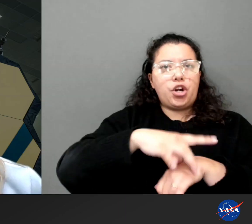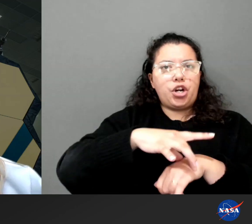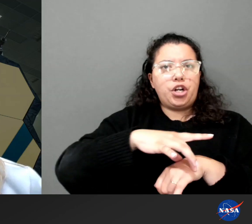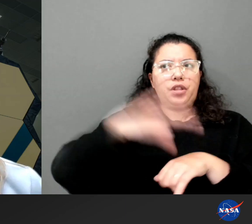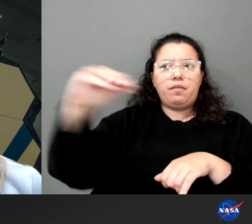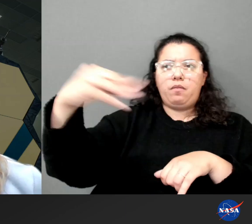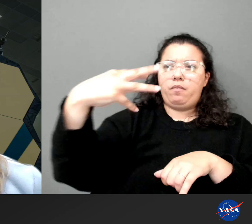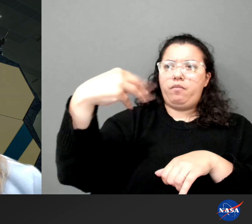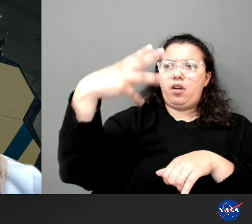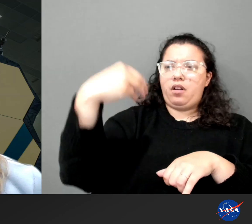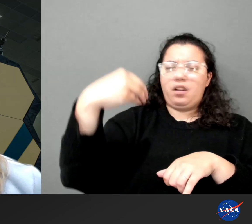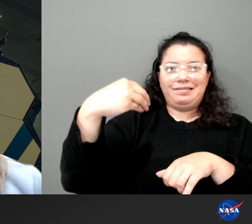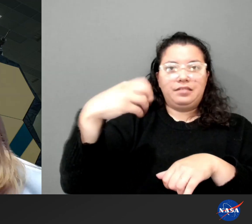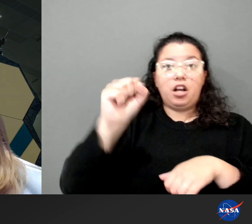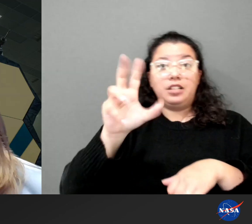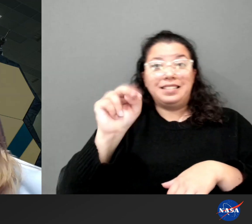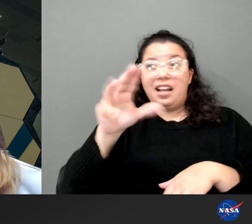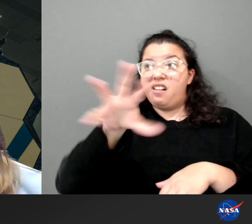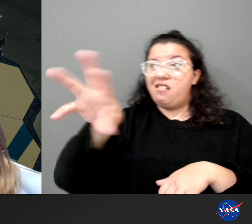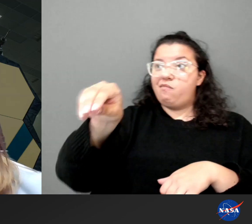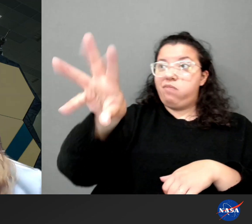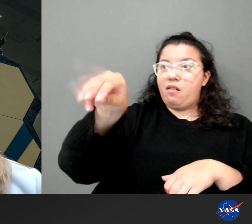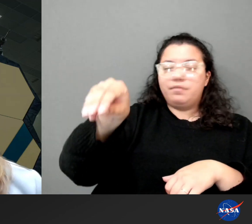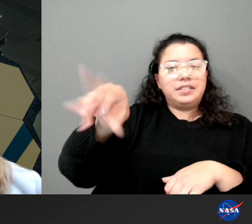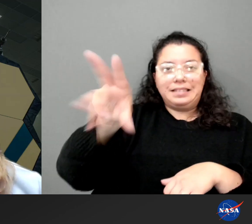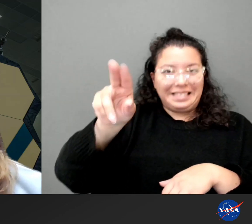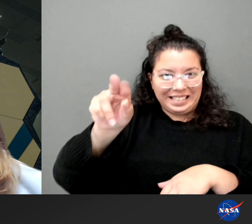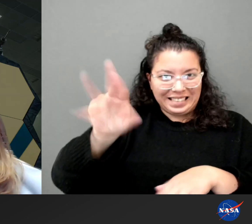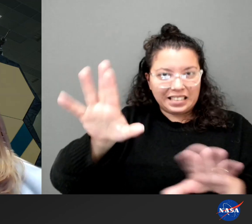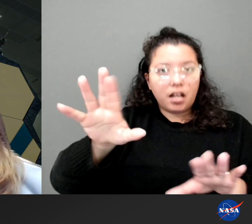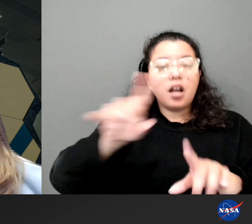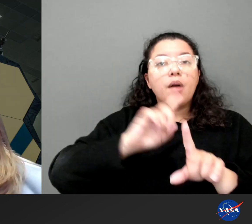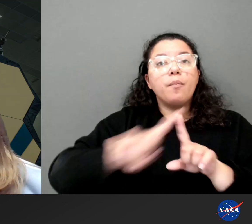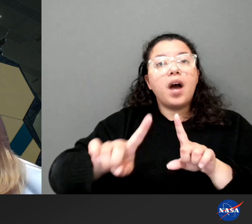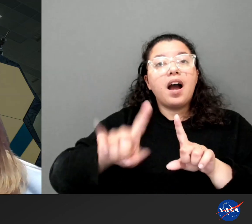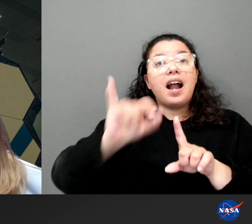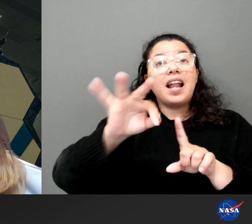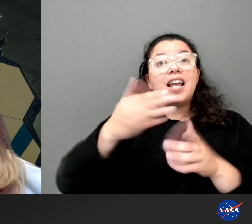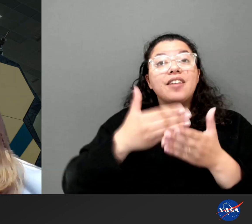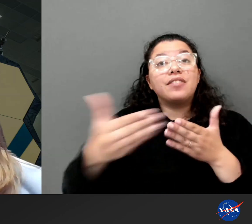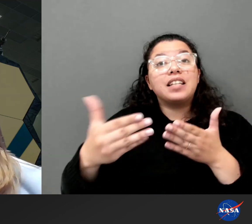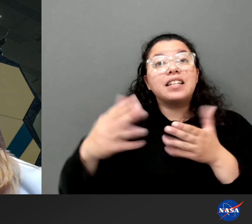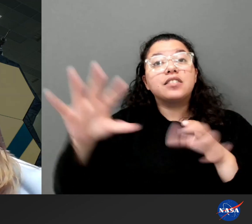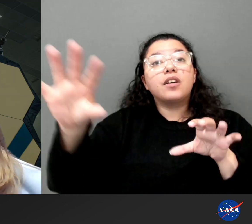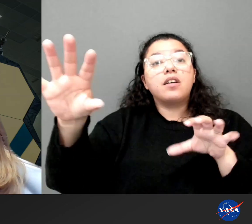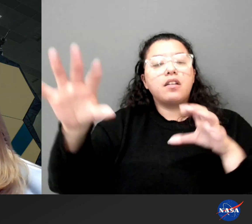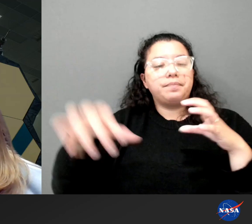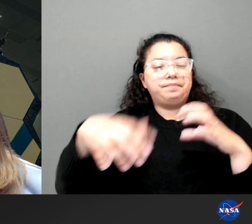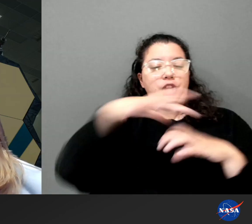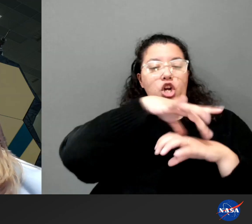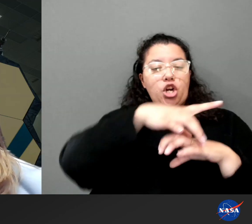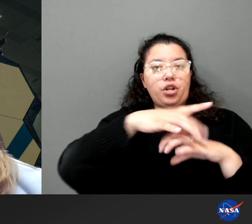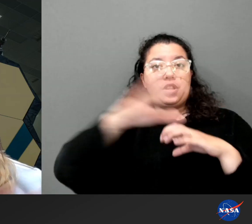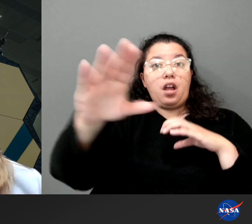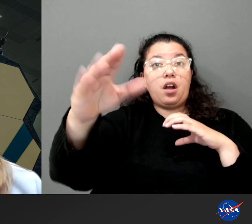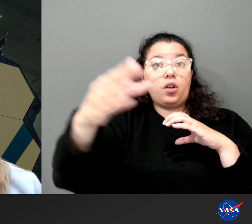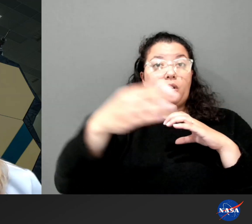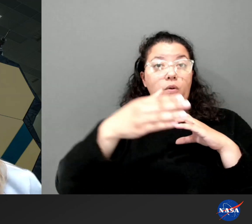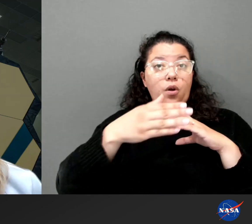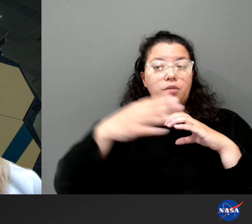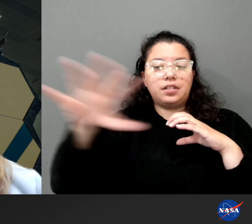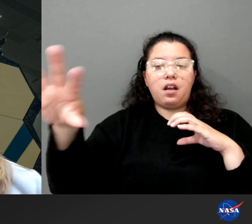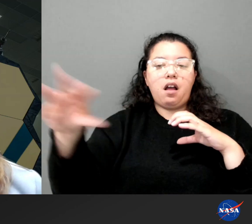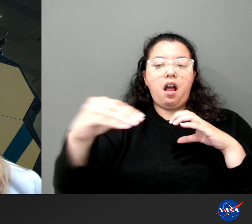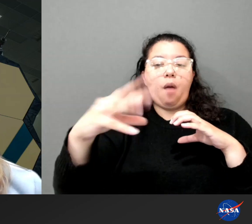we can actually observe these small objects as they come close to Earth. And that's something we absolutely plan to do all the